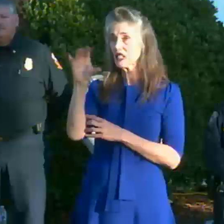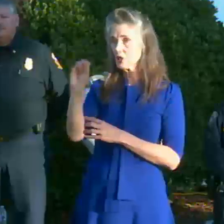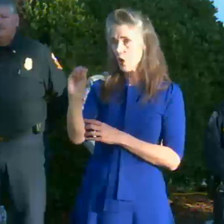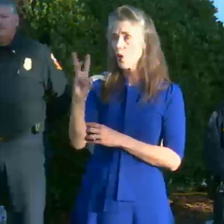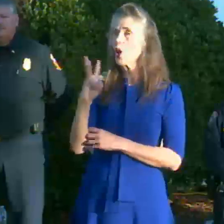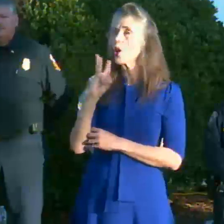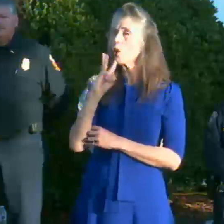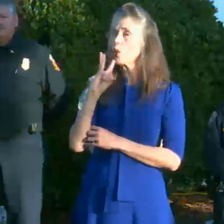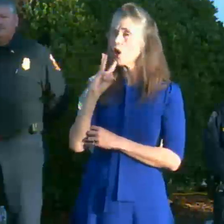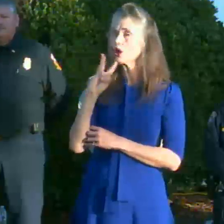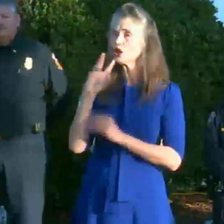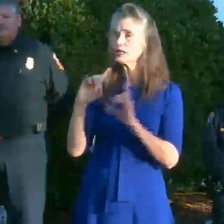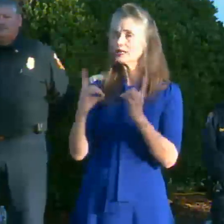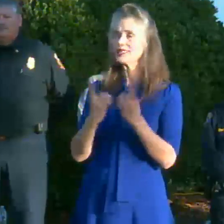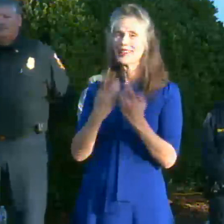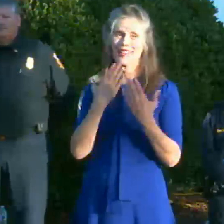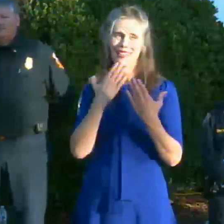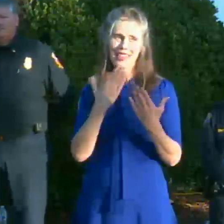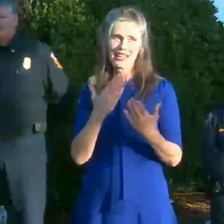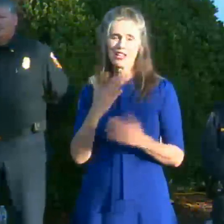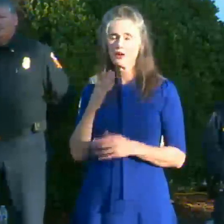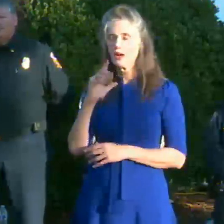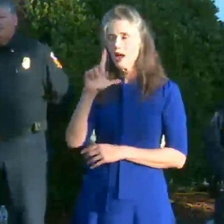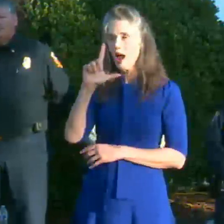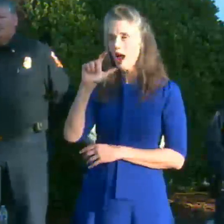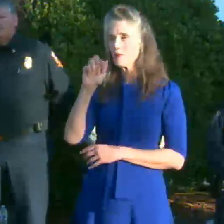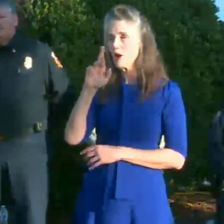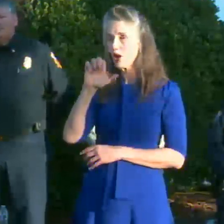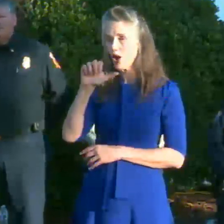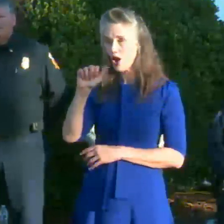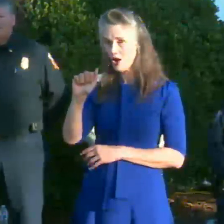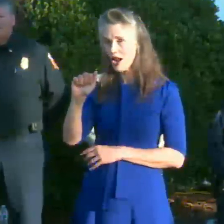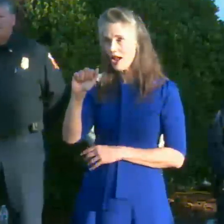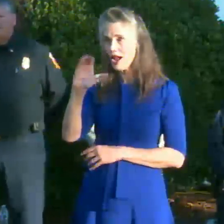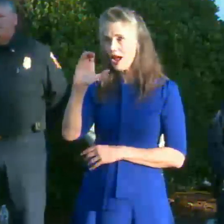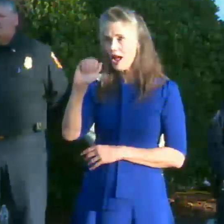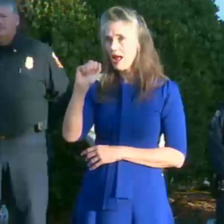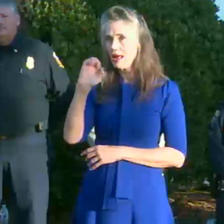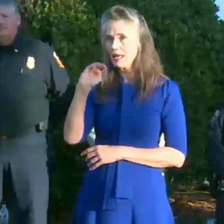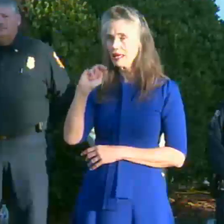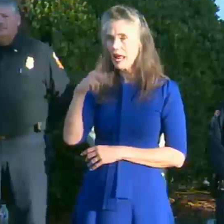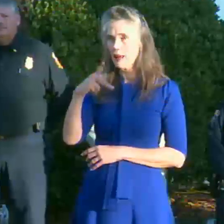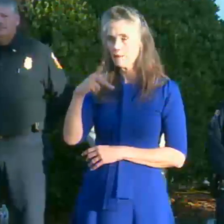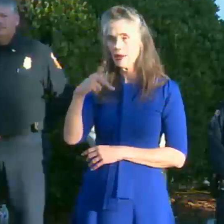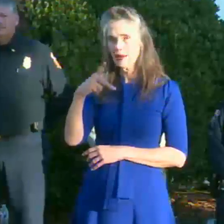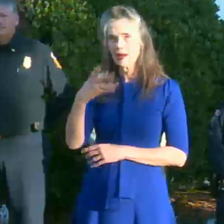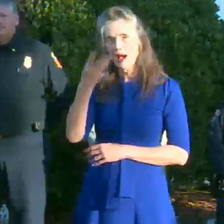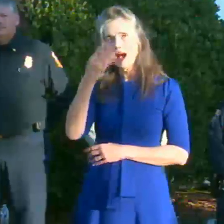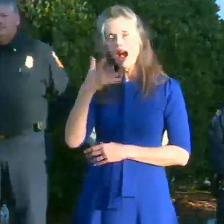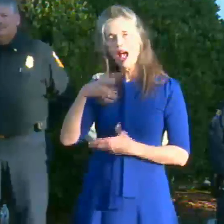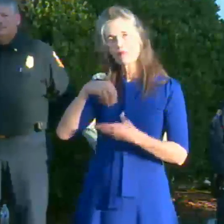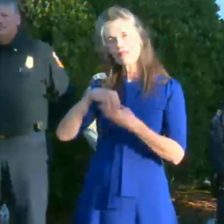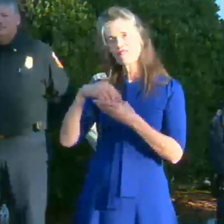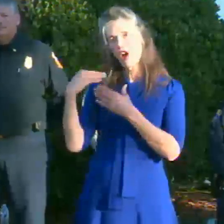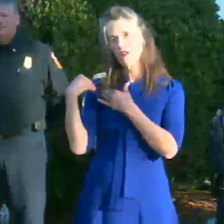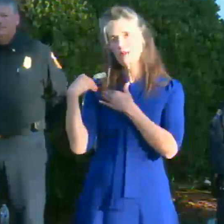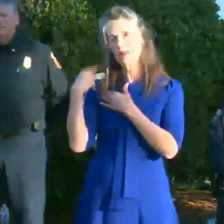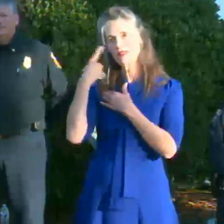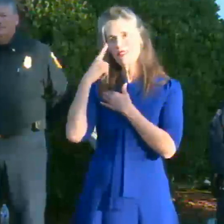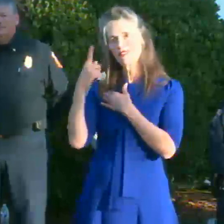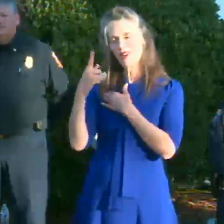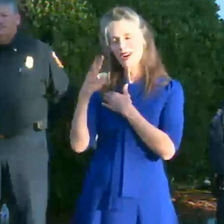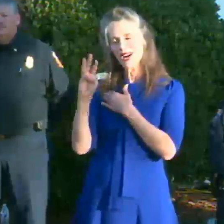Thank you all for being here. I'm Laura Kamp. I'm in charge of public information for the Montecito Water District, and I'm not that